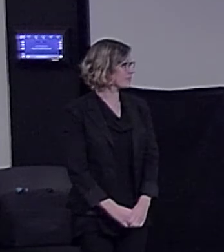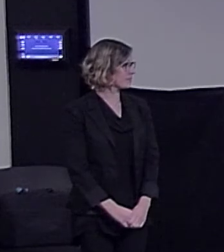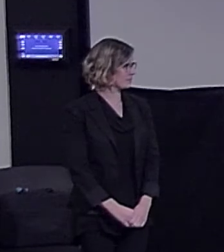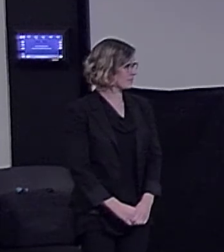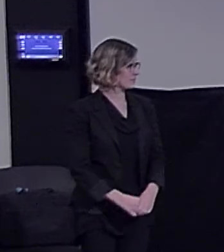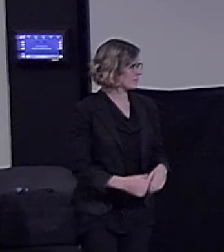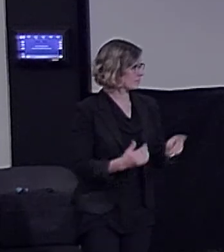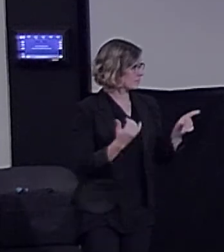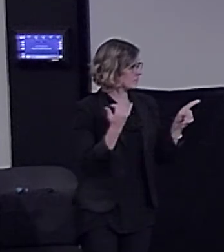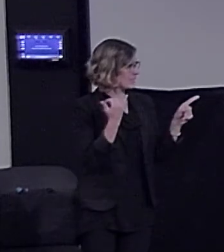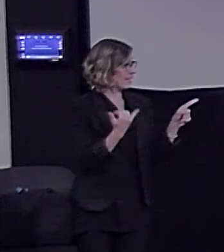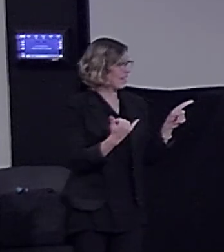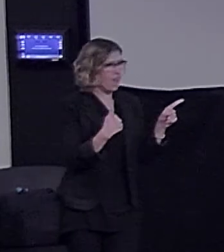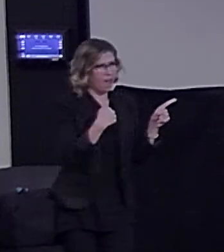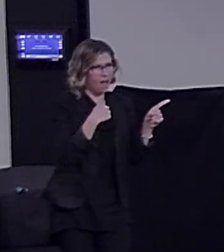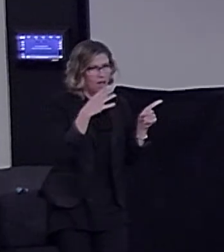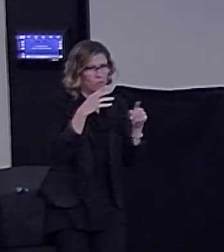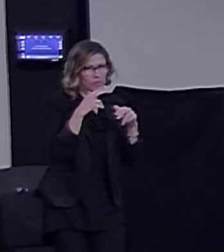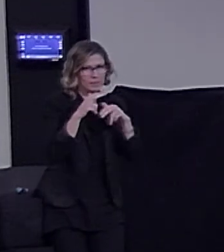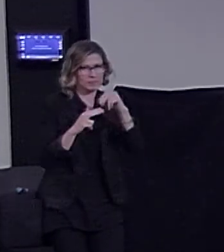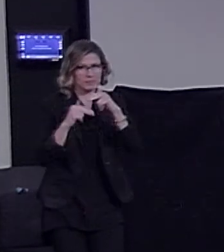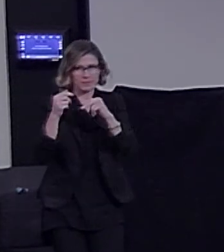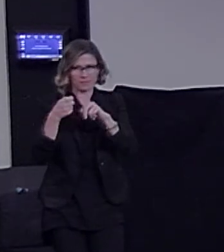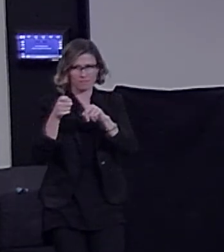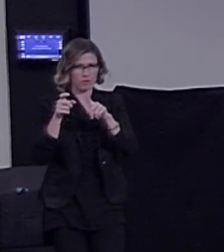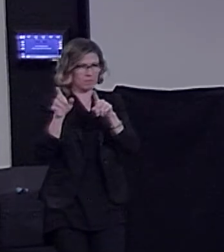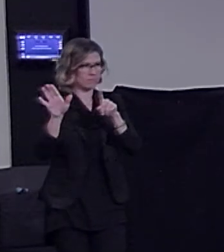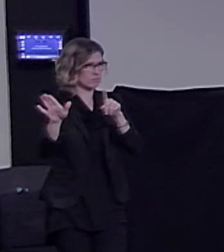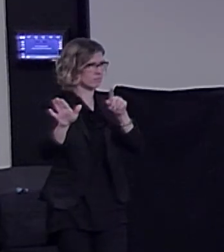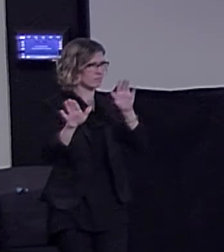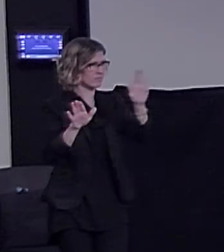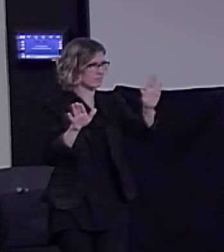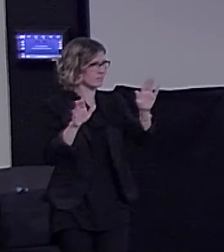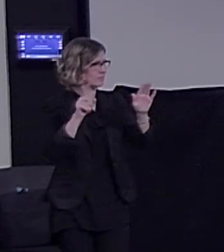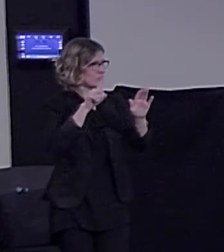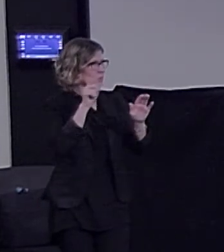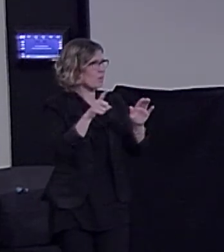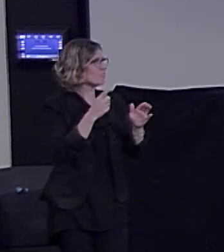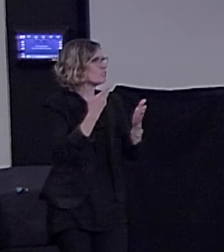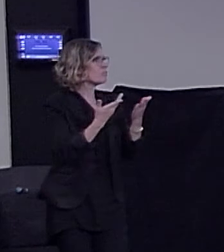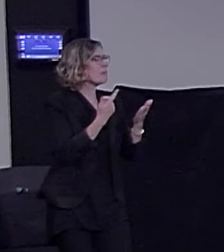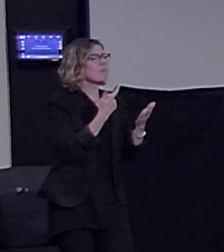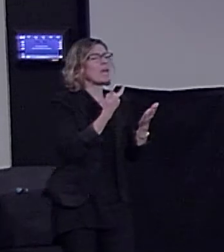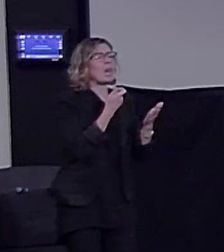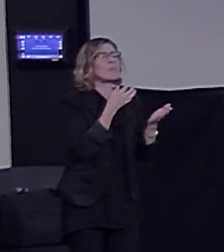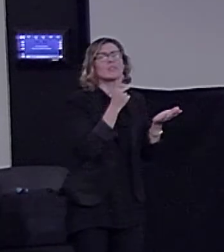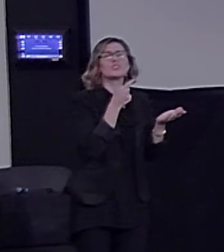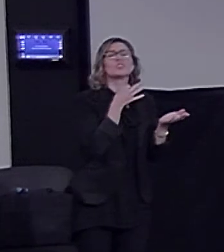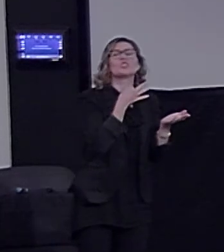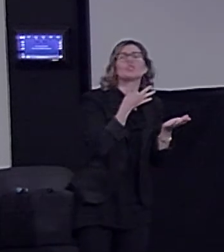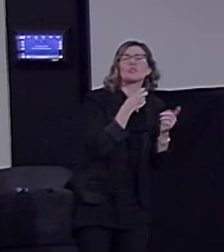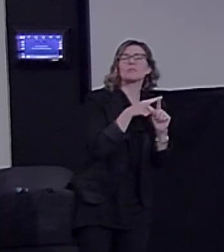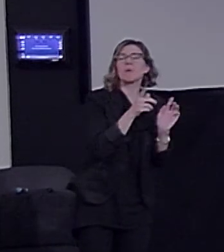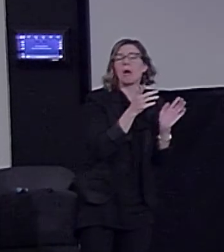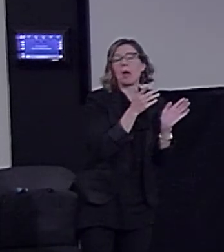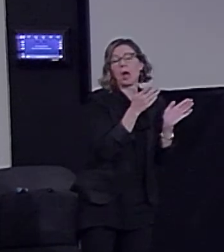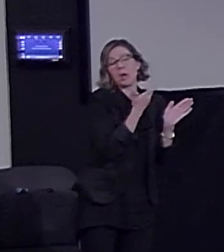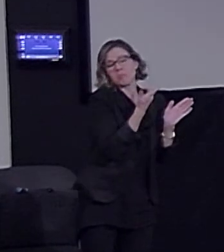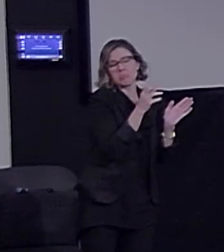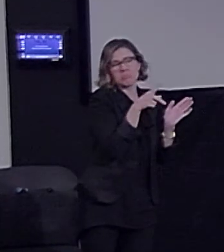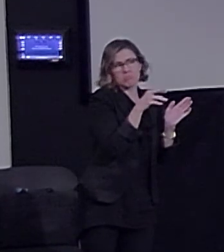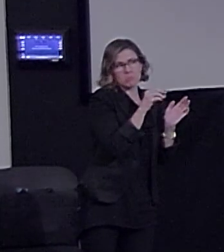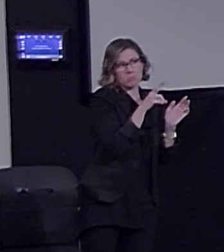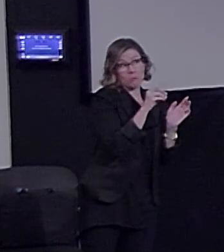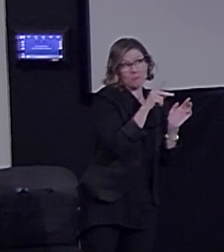Okay, I'm going to build on these two questions. It's a little bit of a curiosity, maybe a little provocative. So we know infants, when